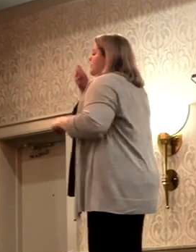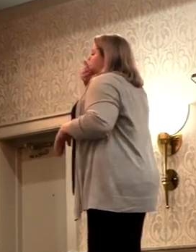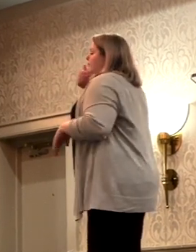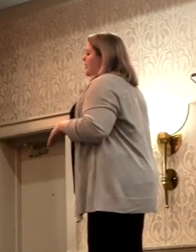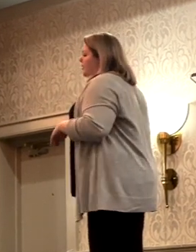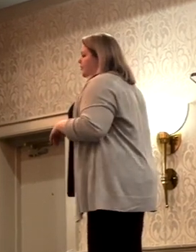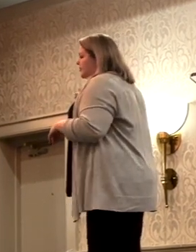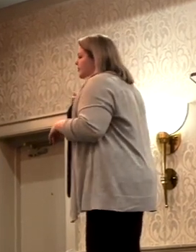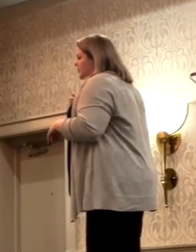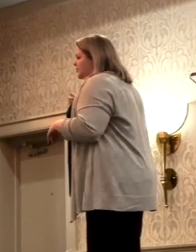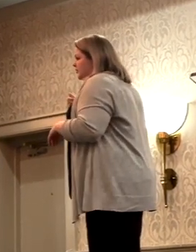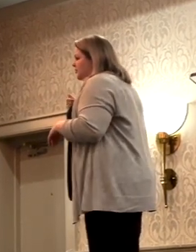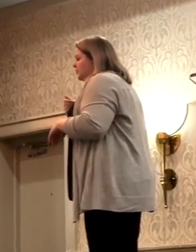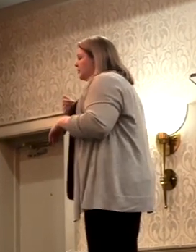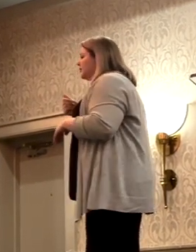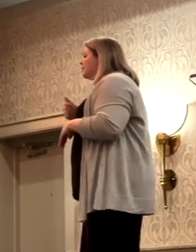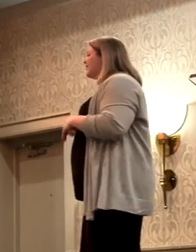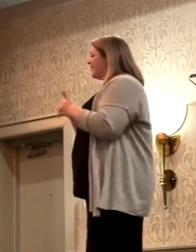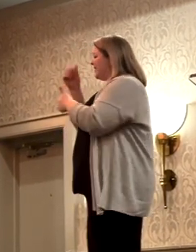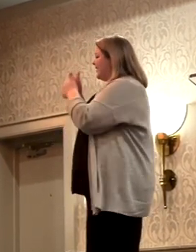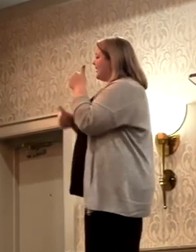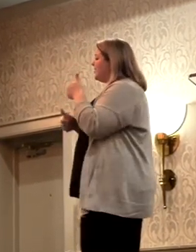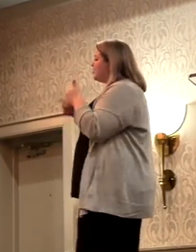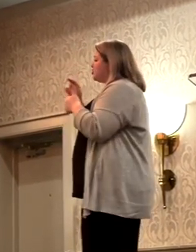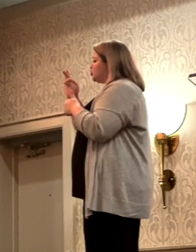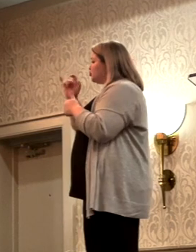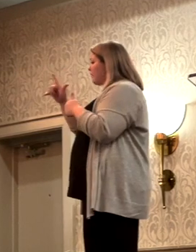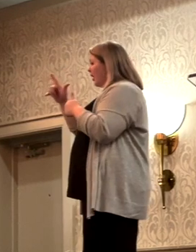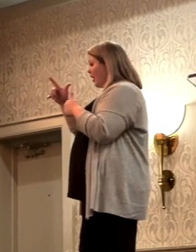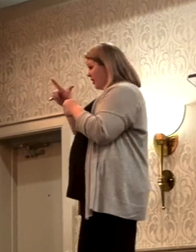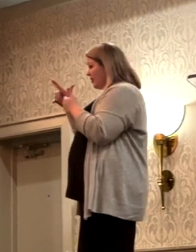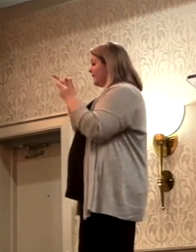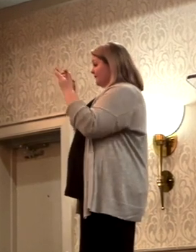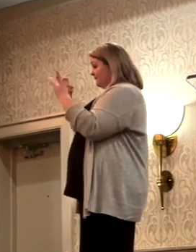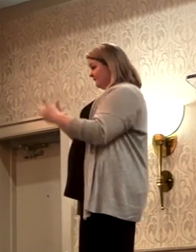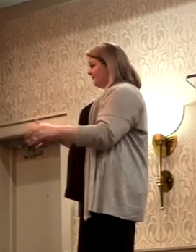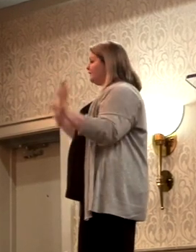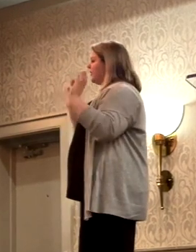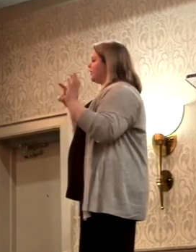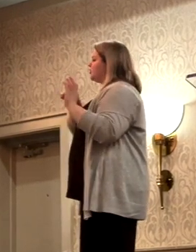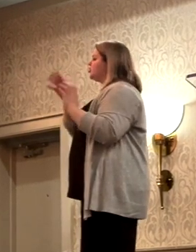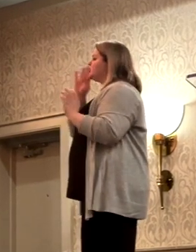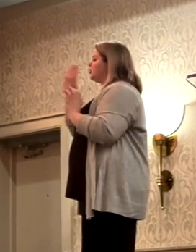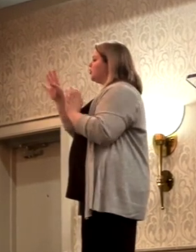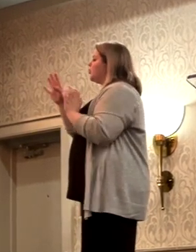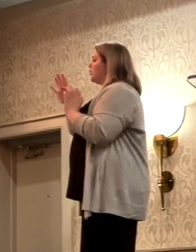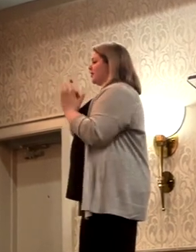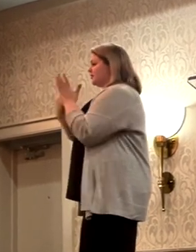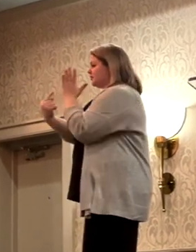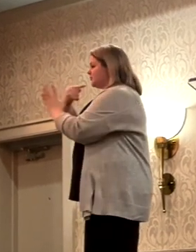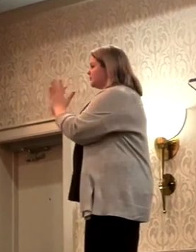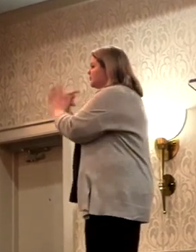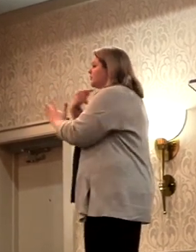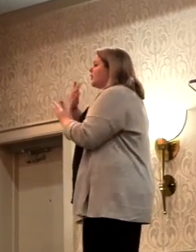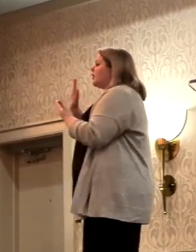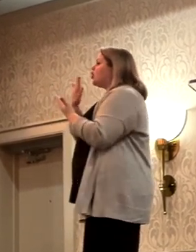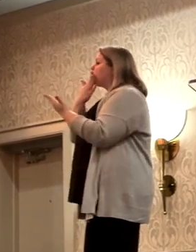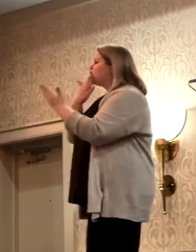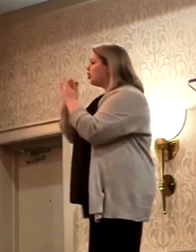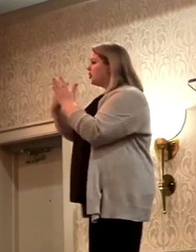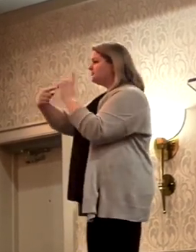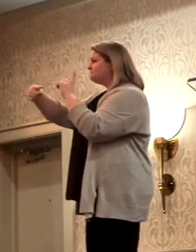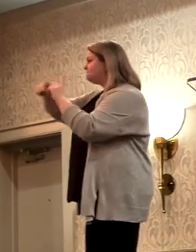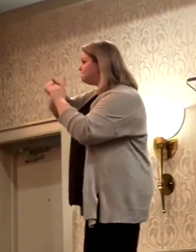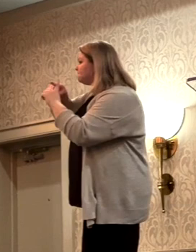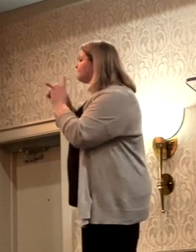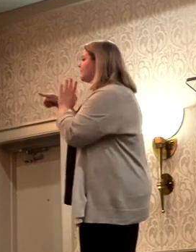become. After each trial, she generously took the time to go through the high points and low points to help refine